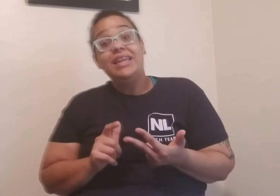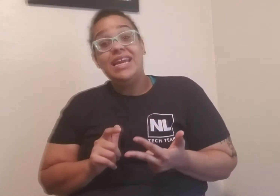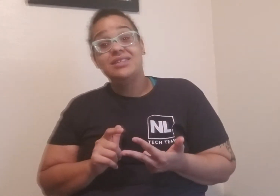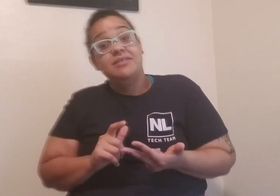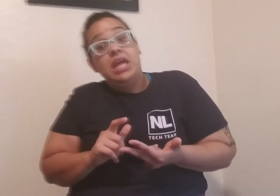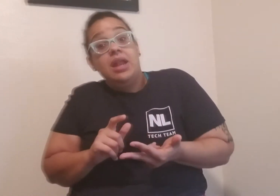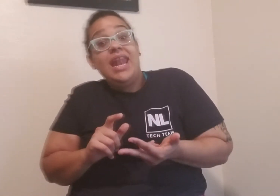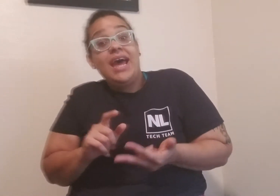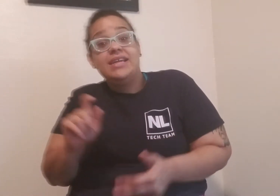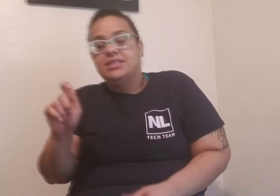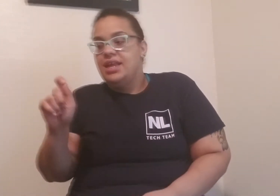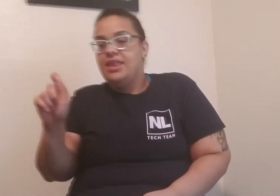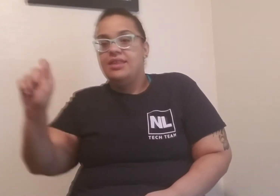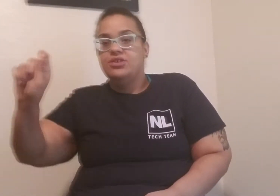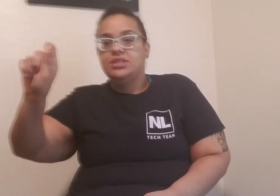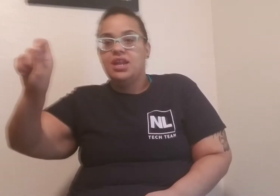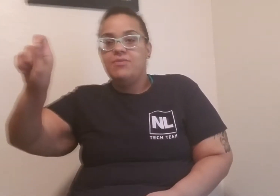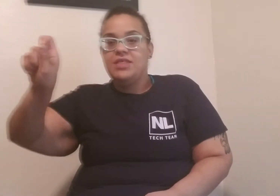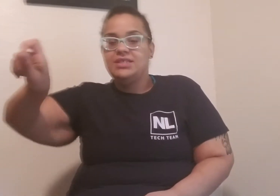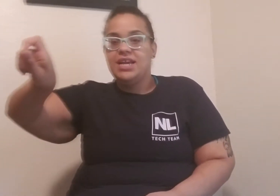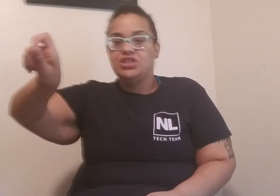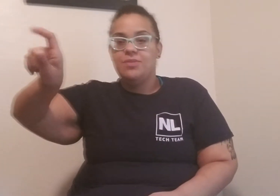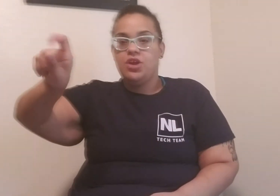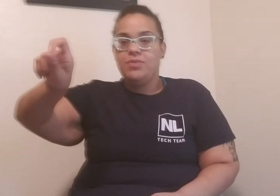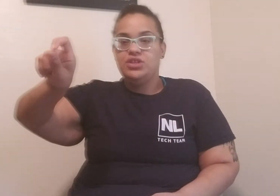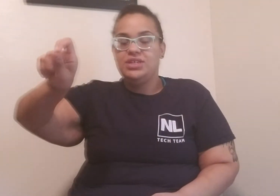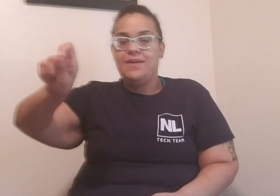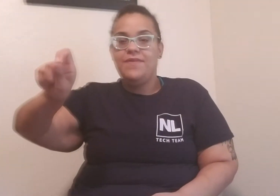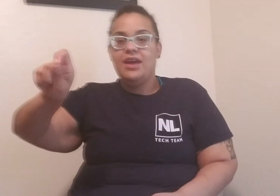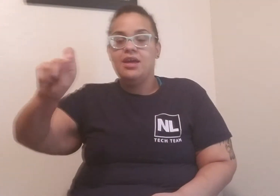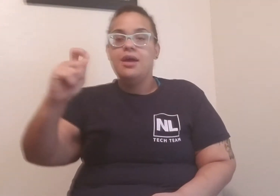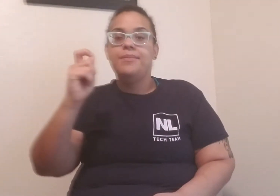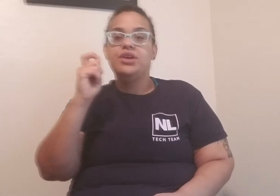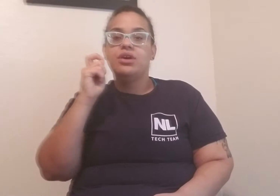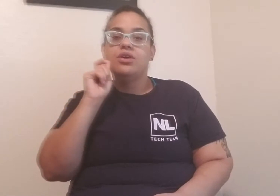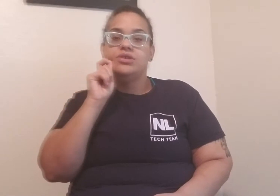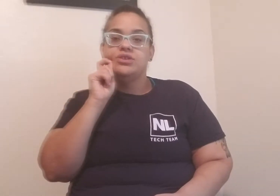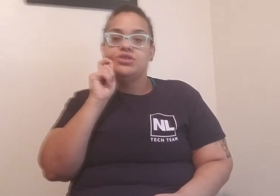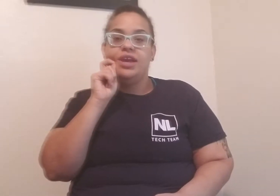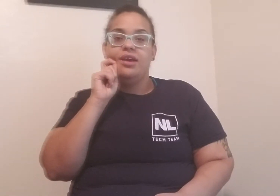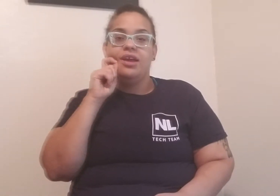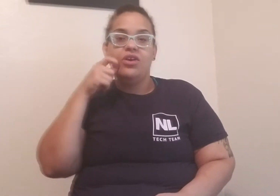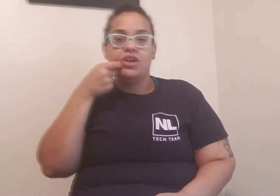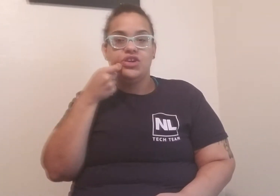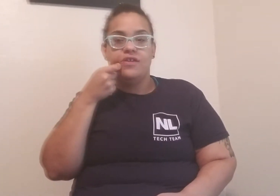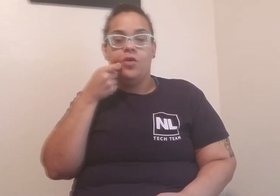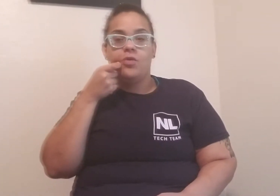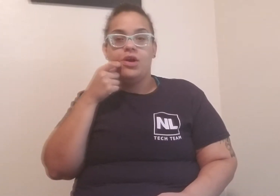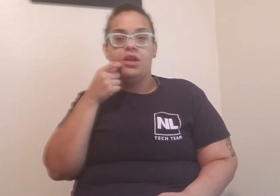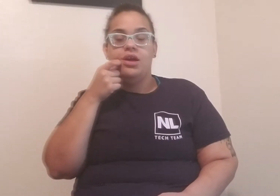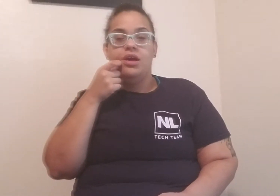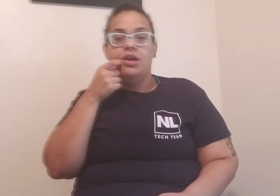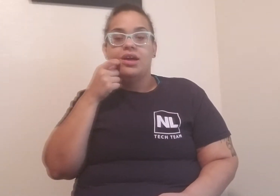neat, nice. And it's going to be this hand shape, like you're pinching something, but you're going to go to your cheek and you're going to turn forward.